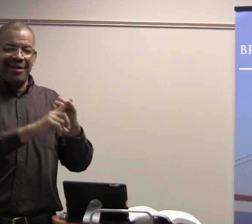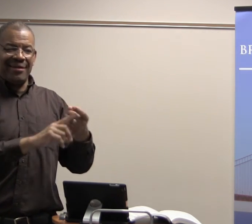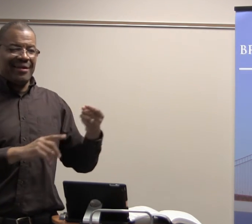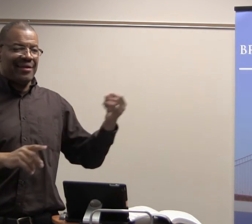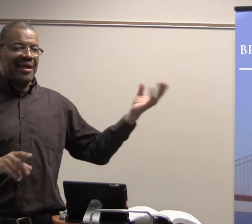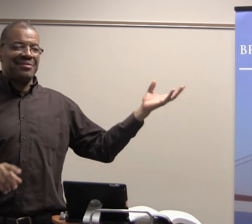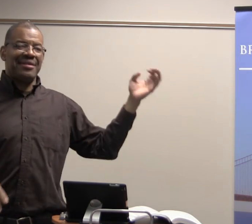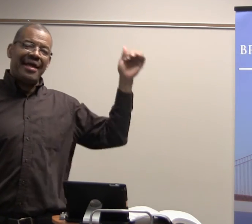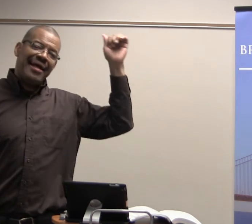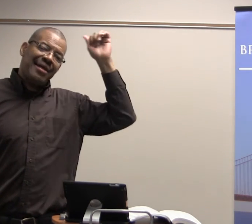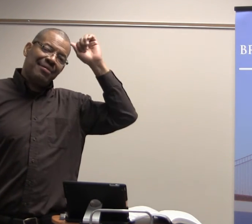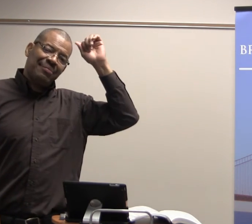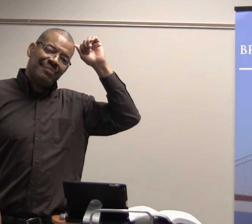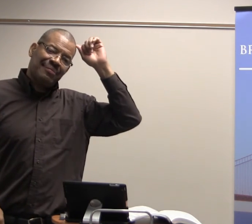until they gave to Adam.